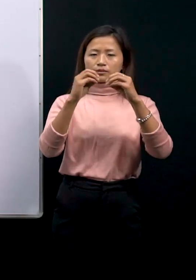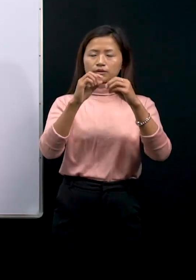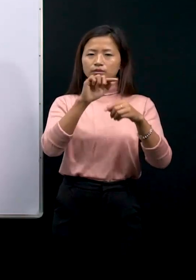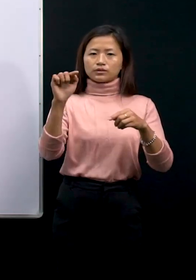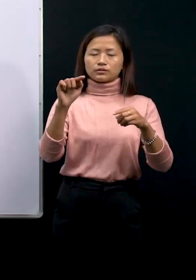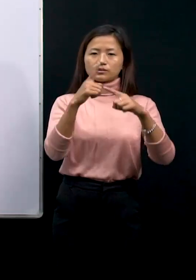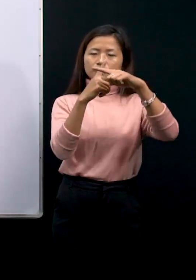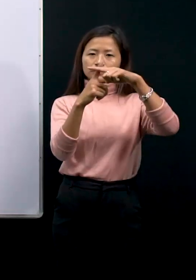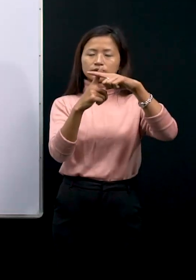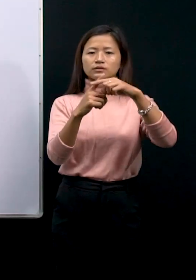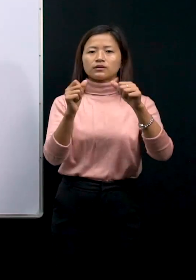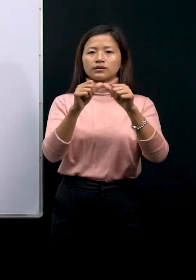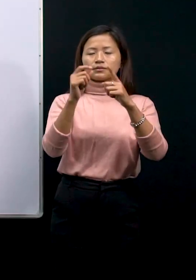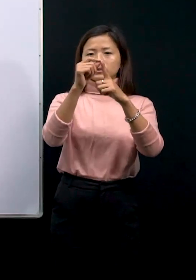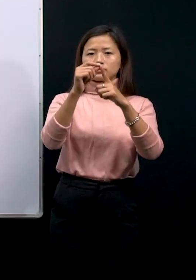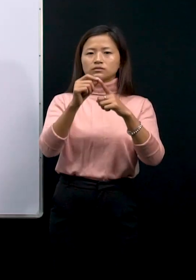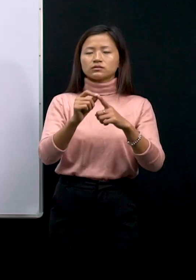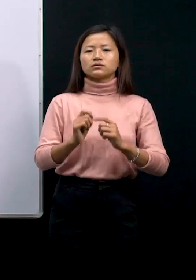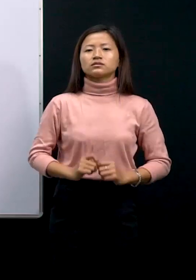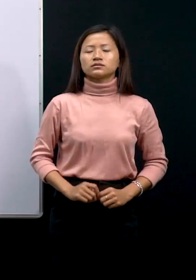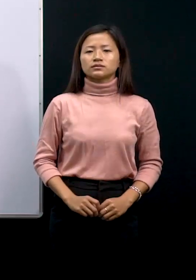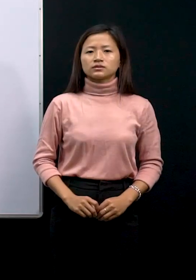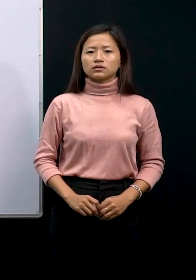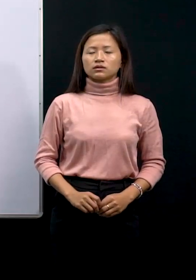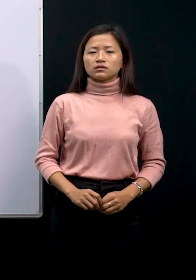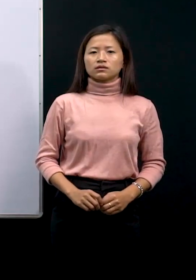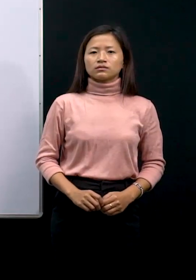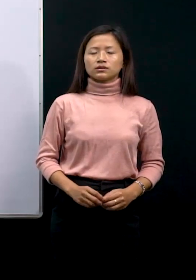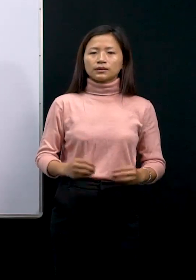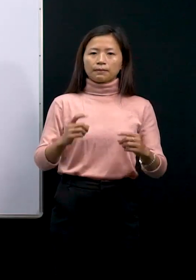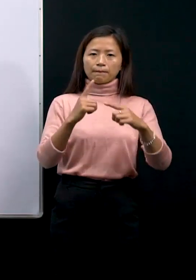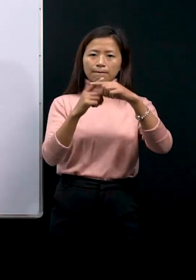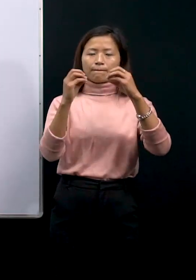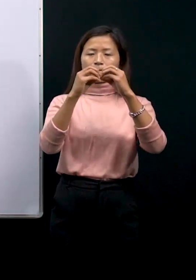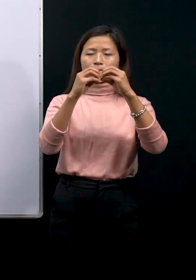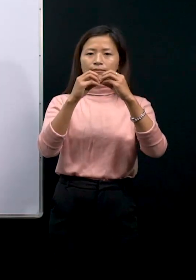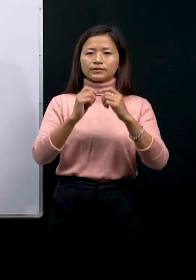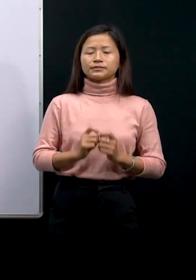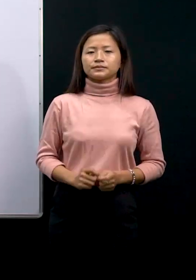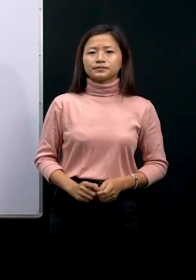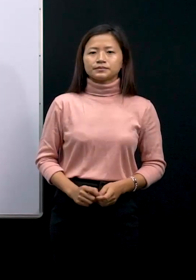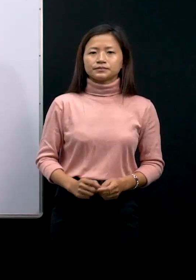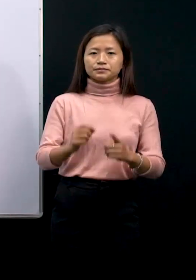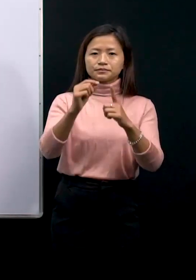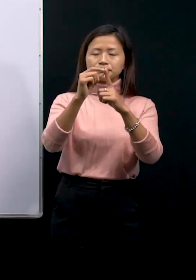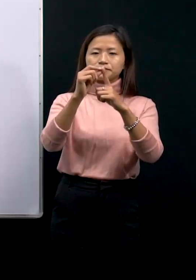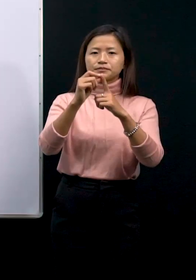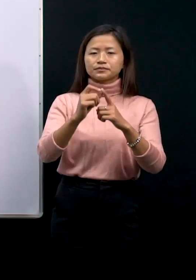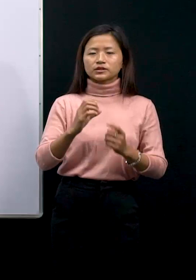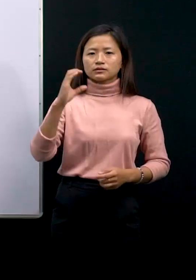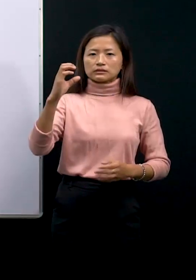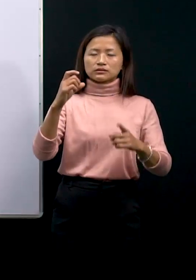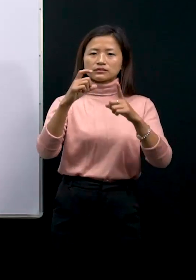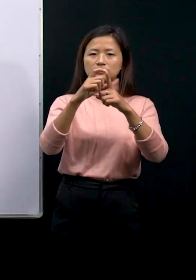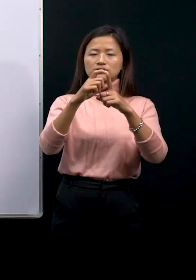BP? Yes or no? AP plus BP, right? Next which one?